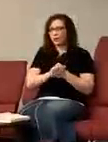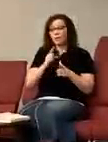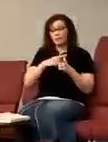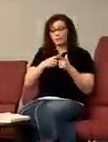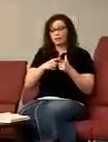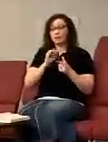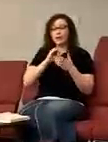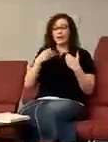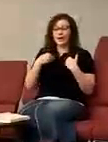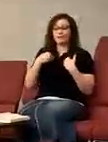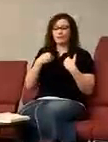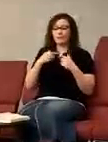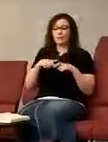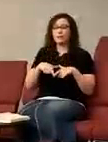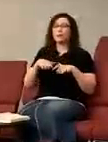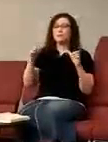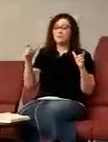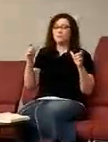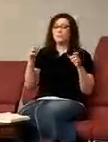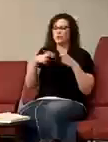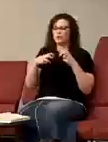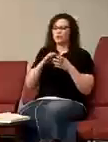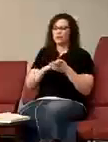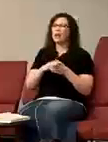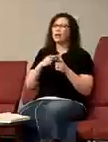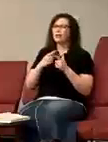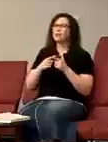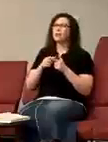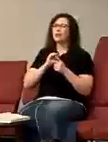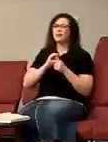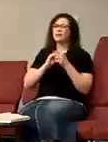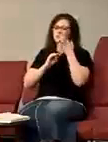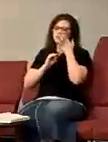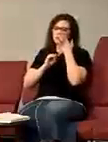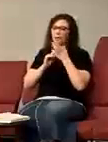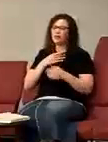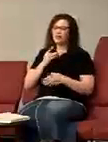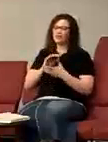and it's like, nope, he was there with that car. And I know he's just playing with me now.